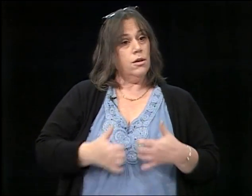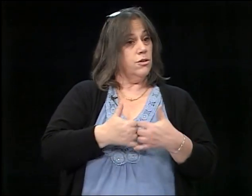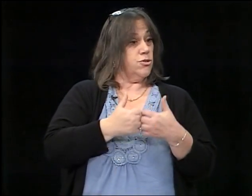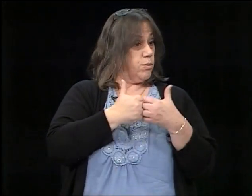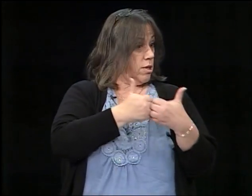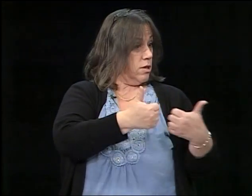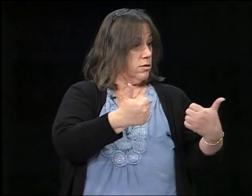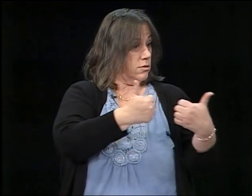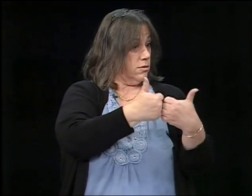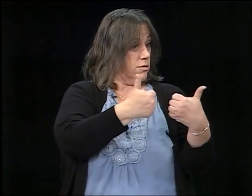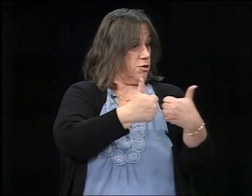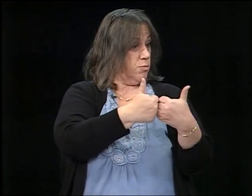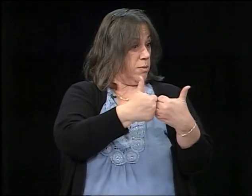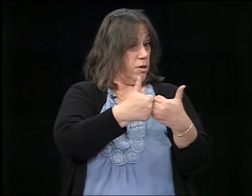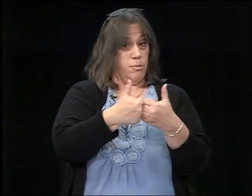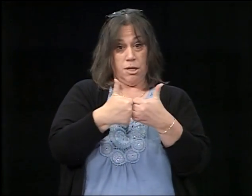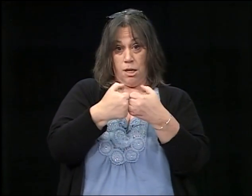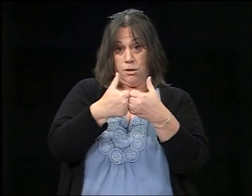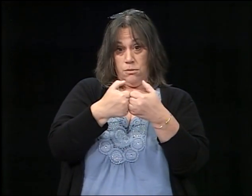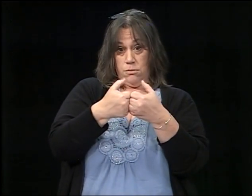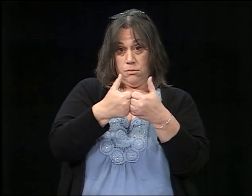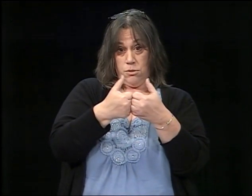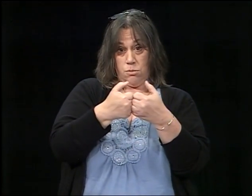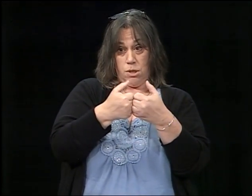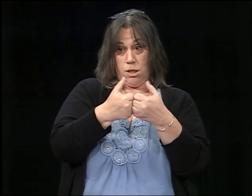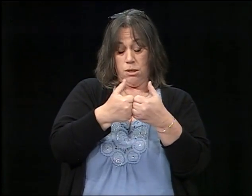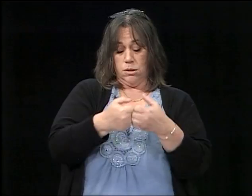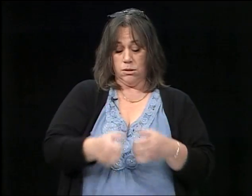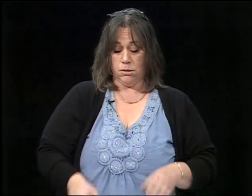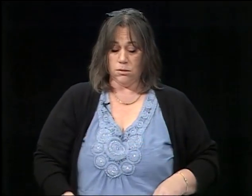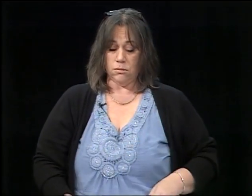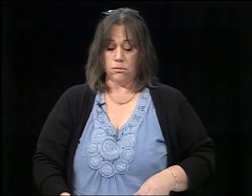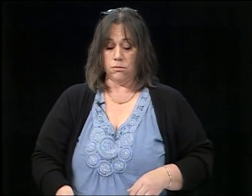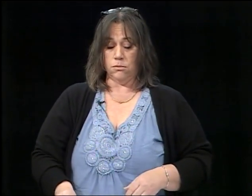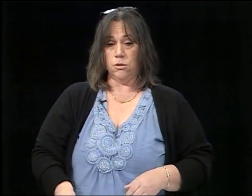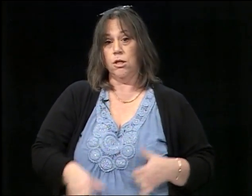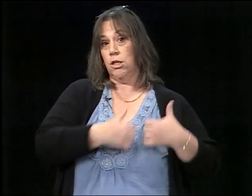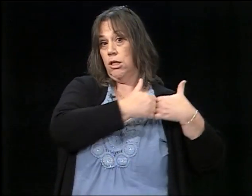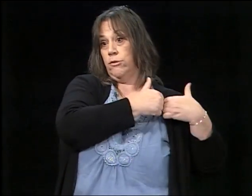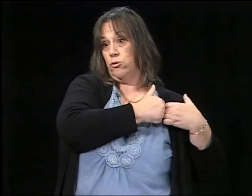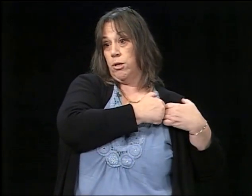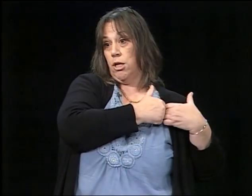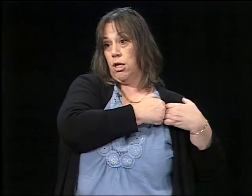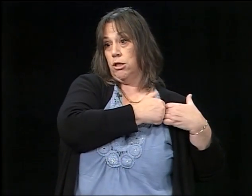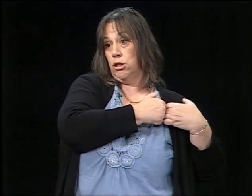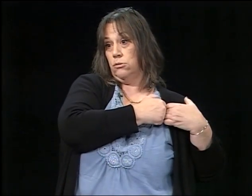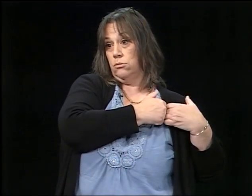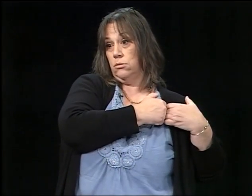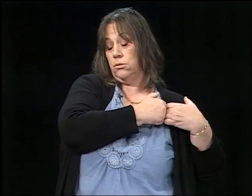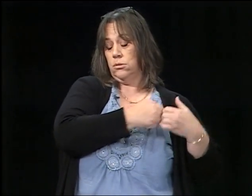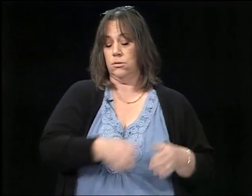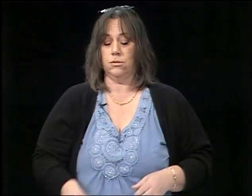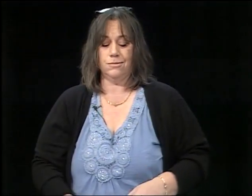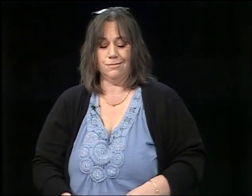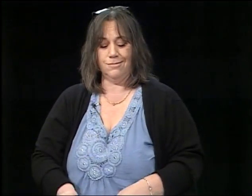Your sweetheart is two people coming together. Sweetheart. You can even do it by your heart, too.